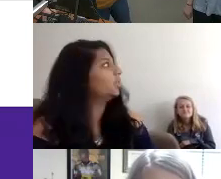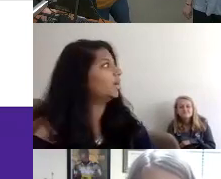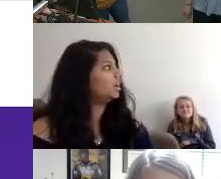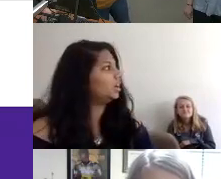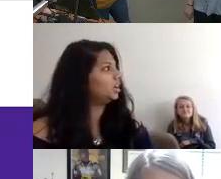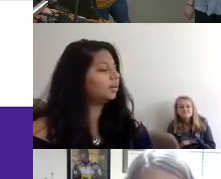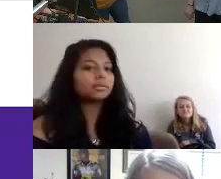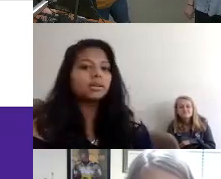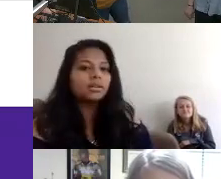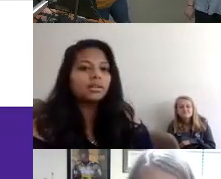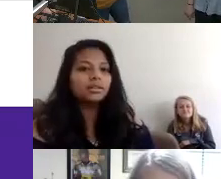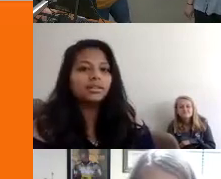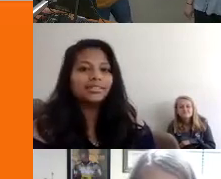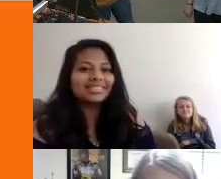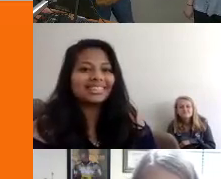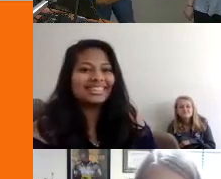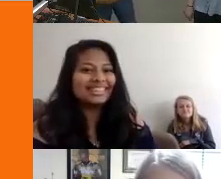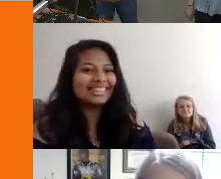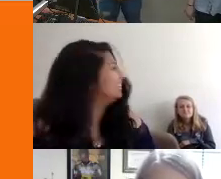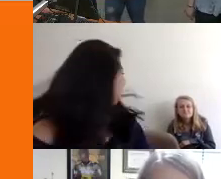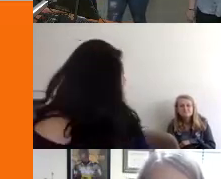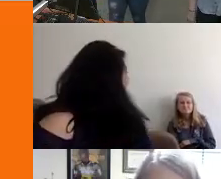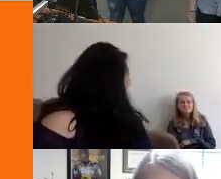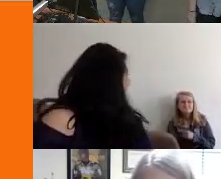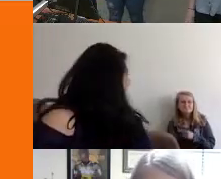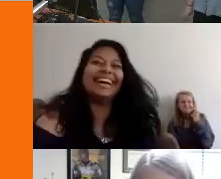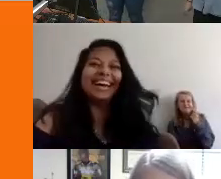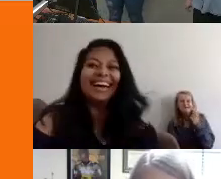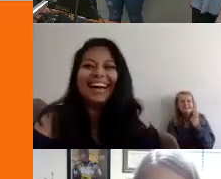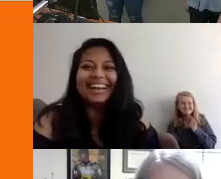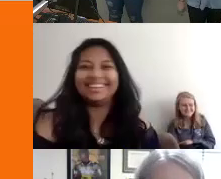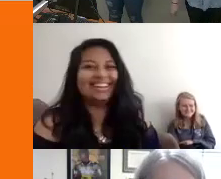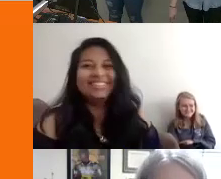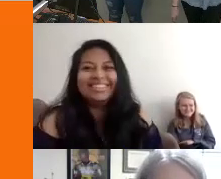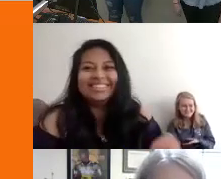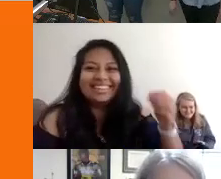getting up there. Keiichi has fallen behind, but will she be able to catch back up?